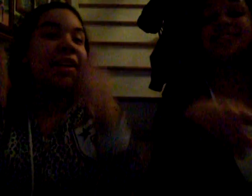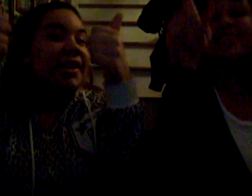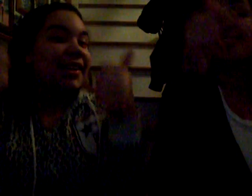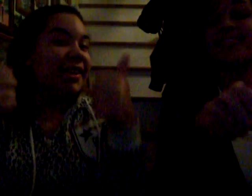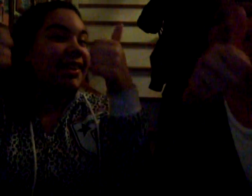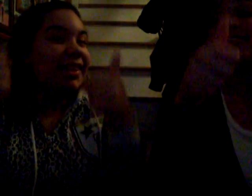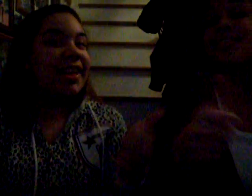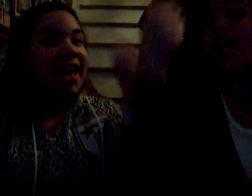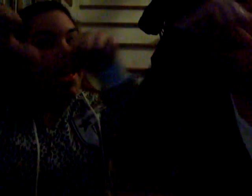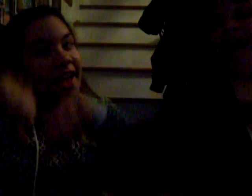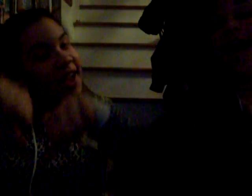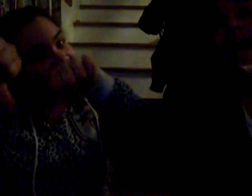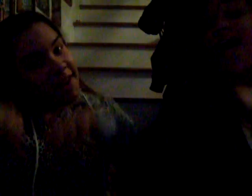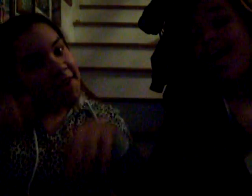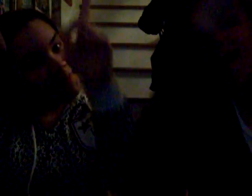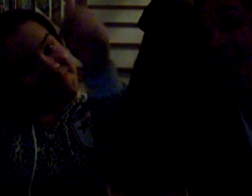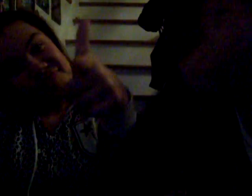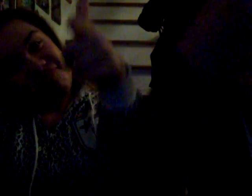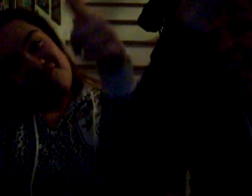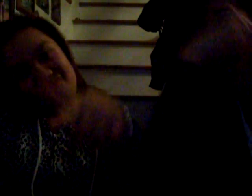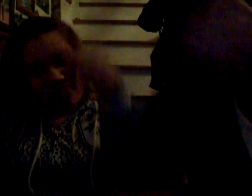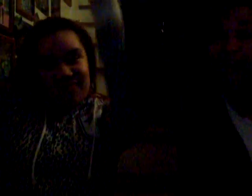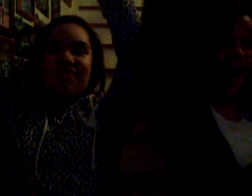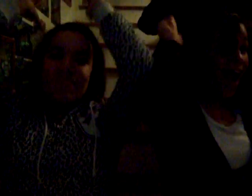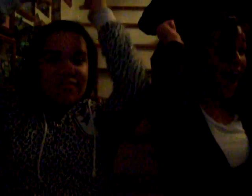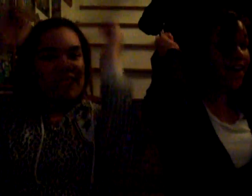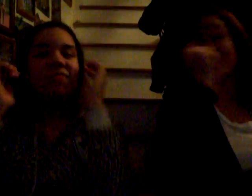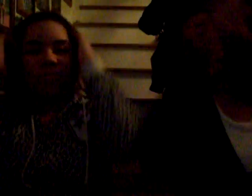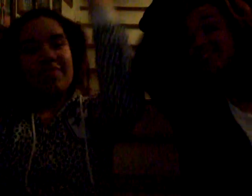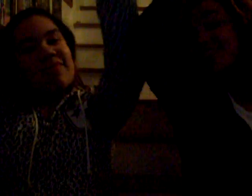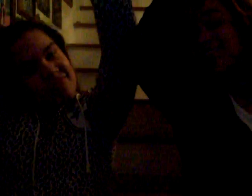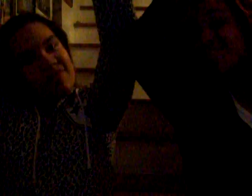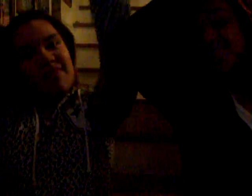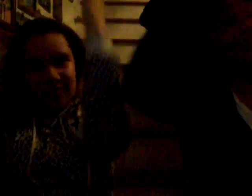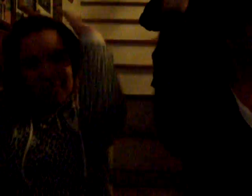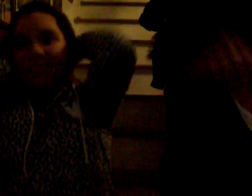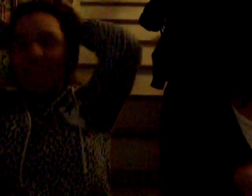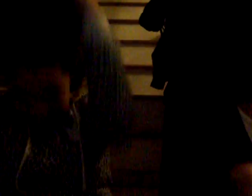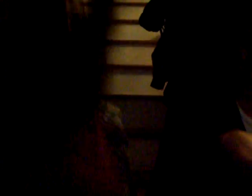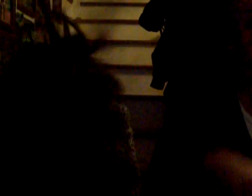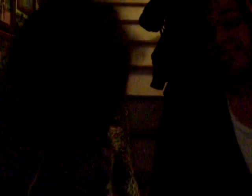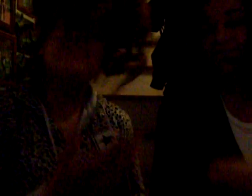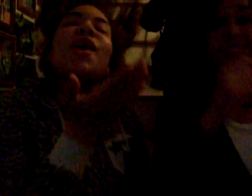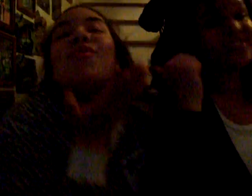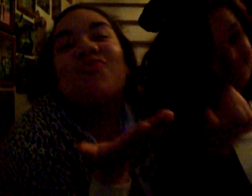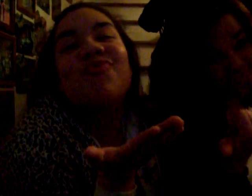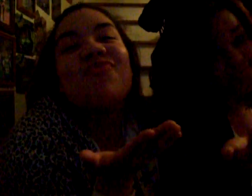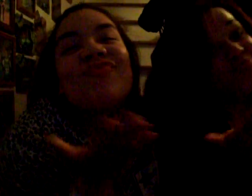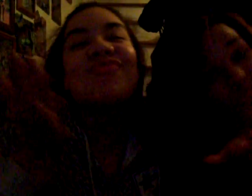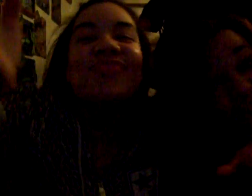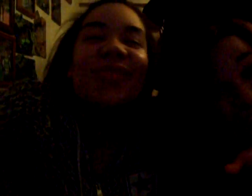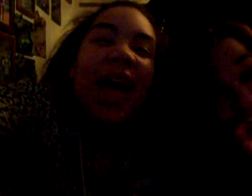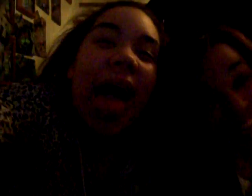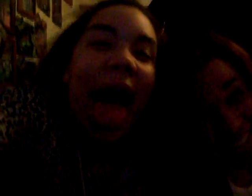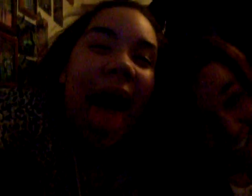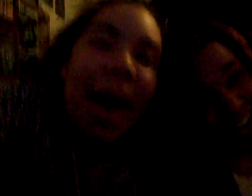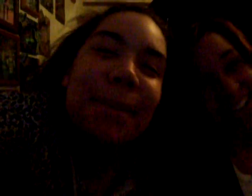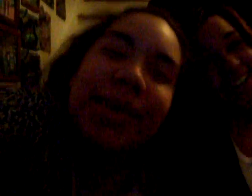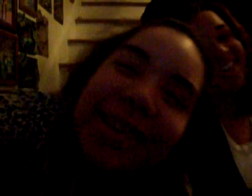You're yes and you're no You're in and you're out You're out and you're down You're out you're You're and